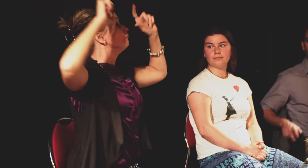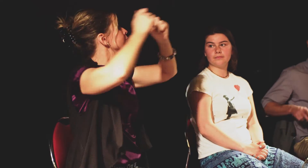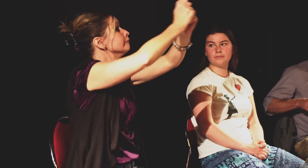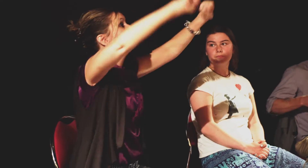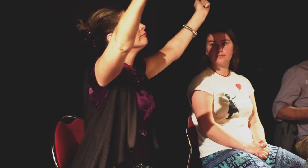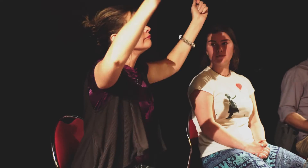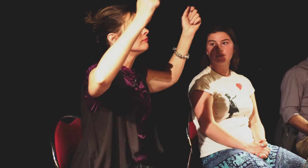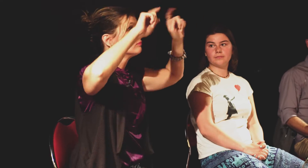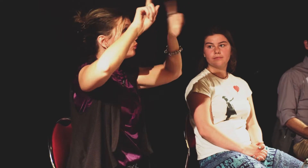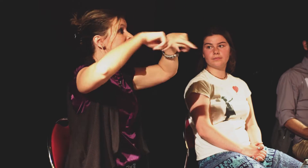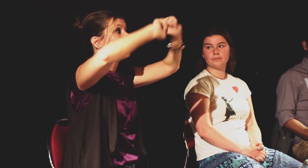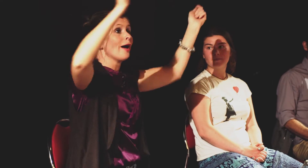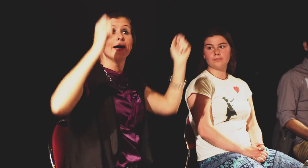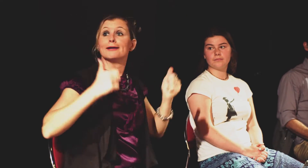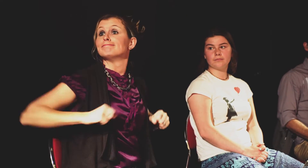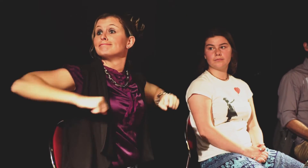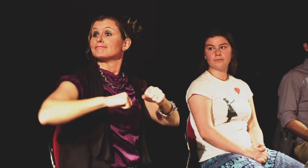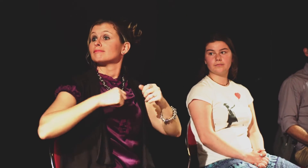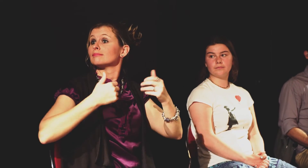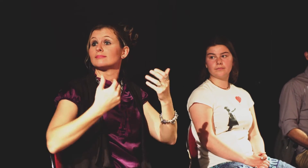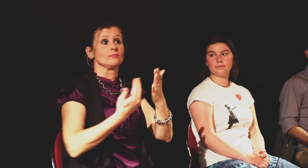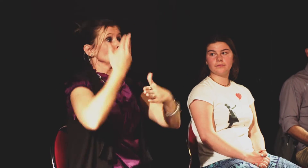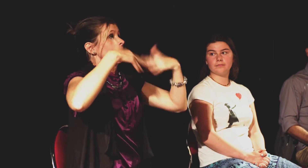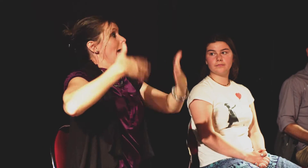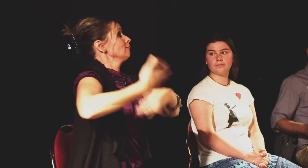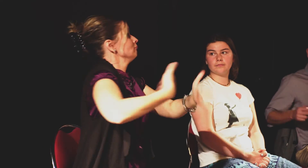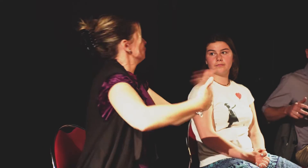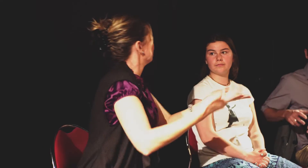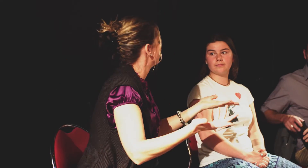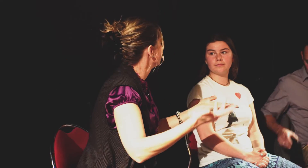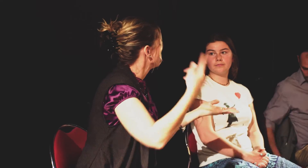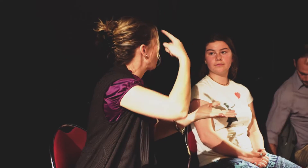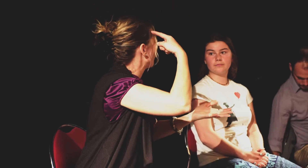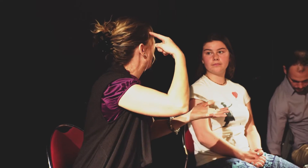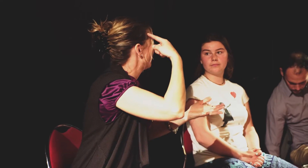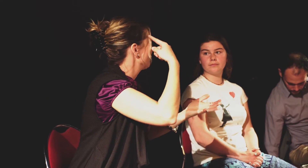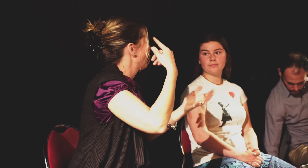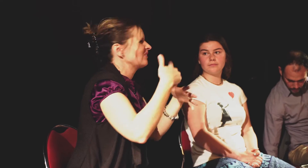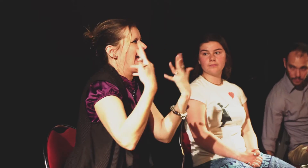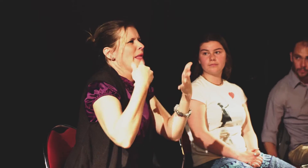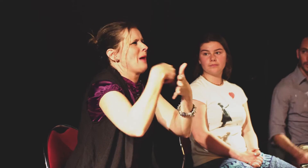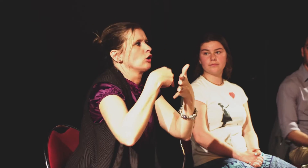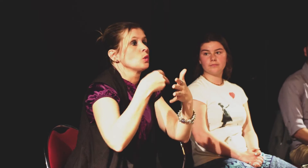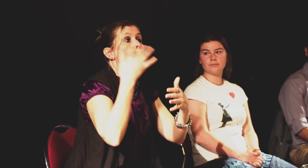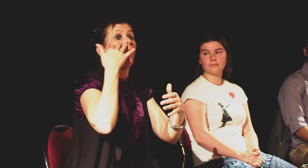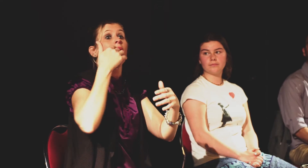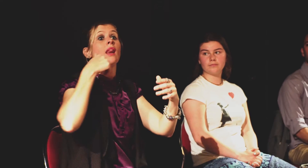We wake up in the morning, we open our curtains, we let the fresh air in, and we get on with our day. We don't think